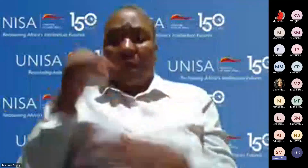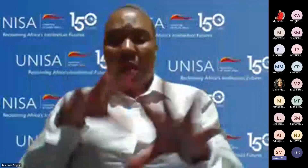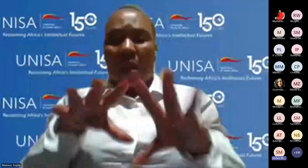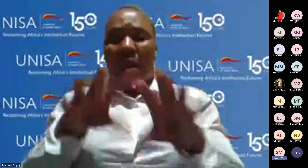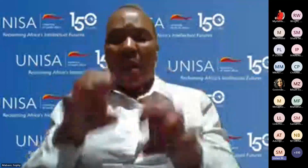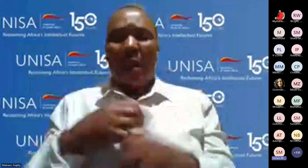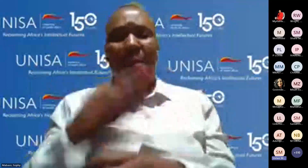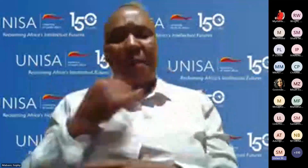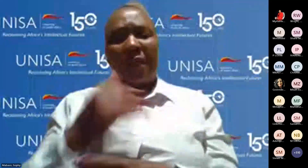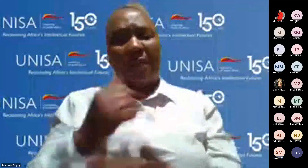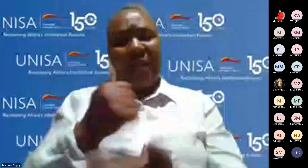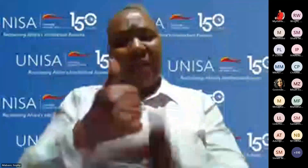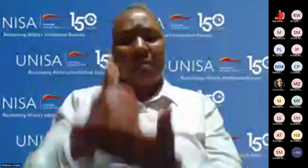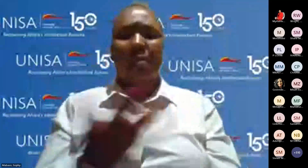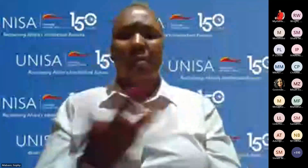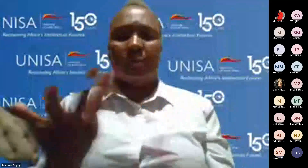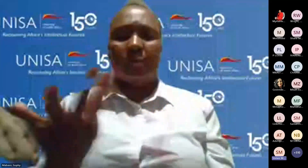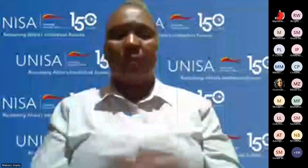please help me out?